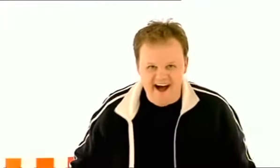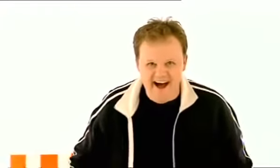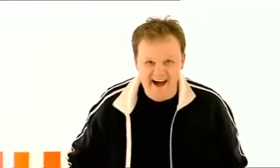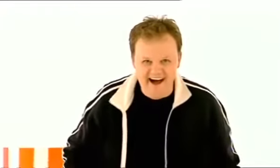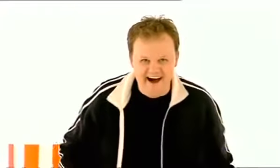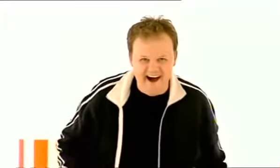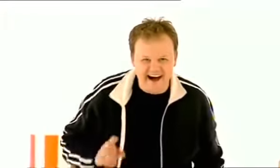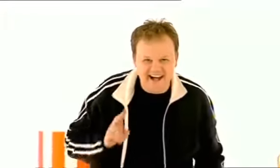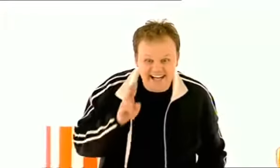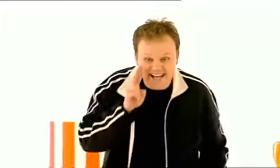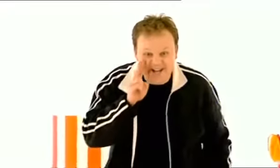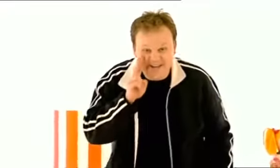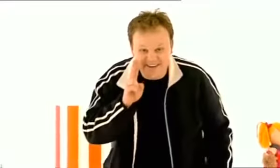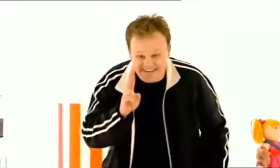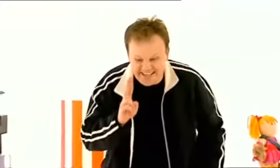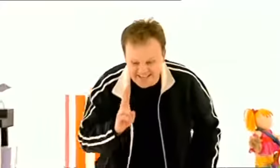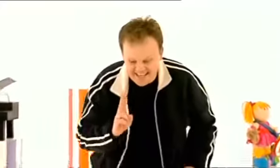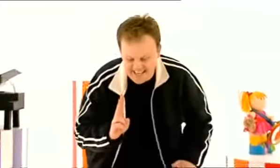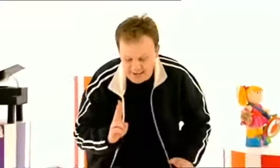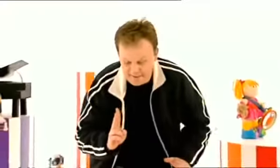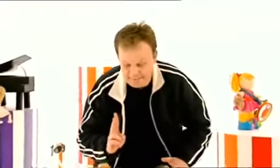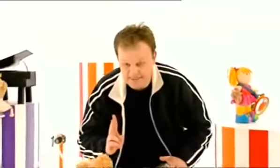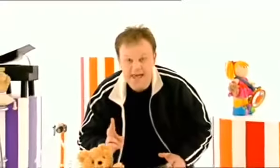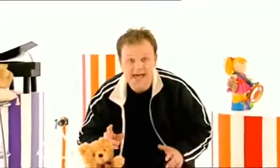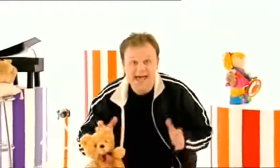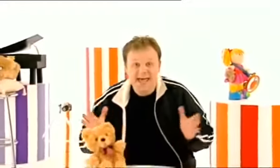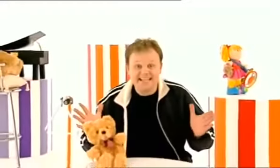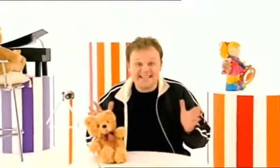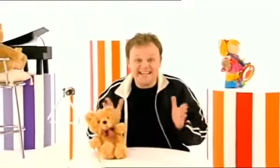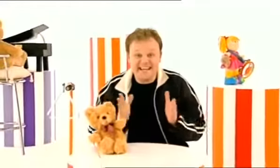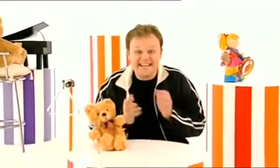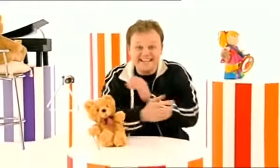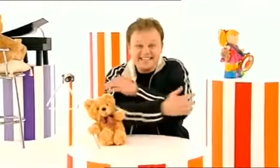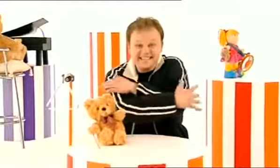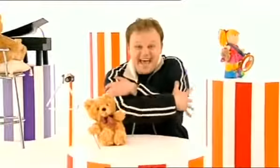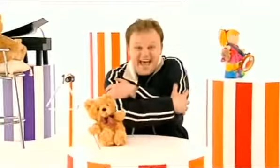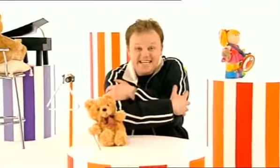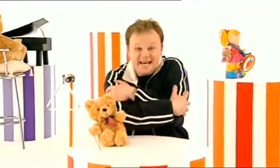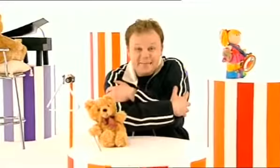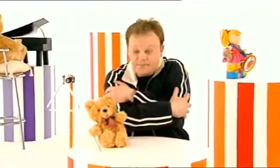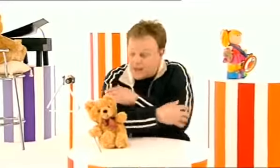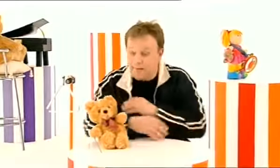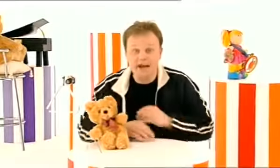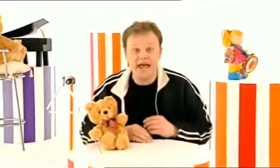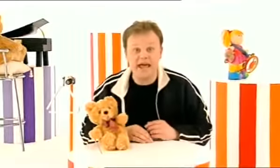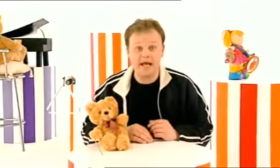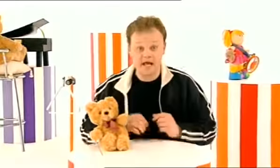Aha! Look! It's Little Ted playing